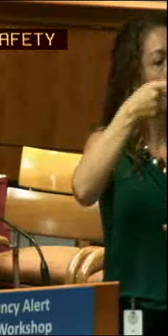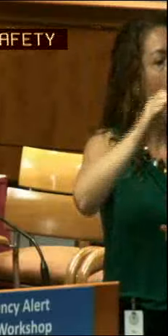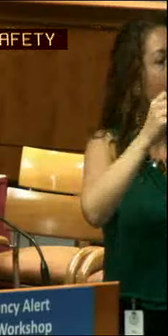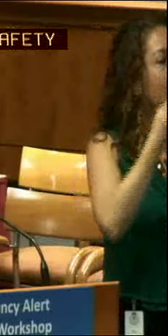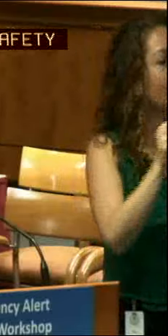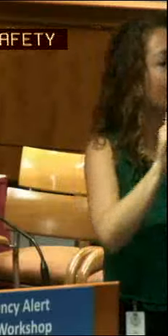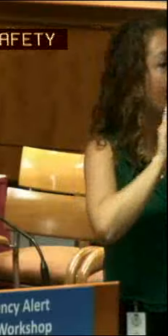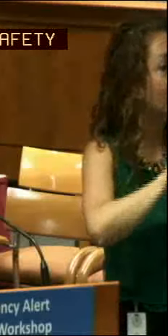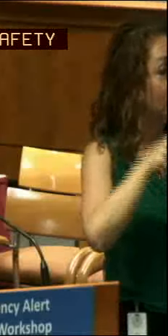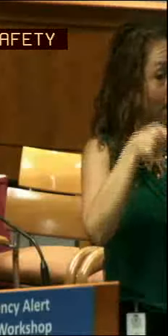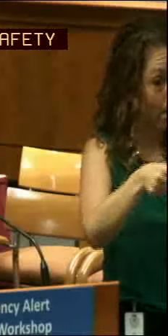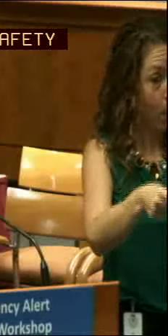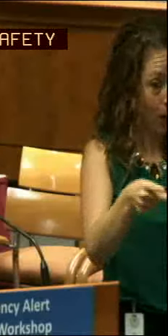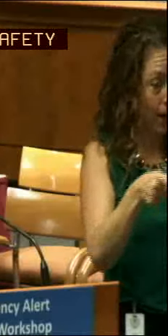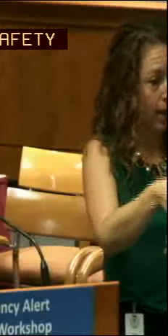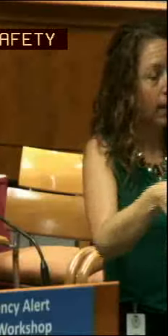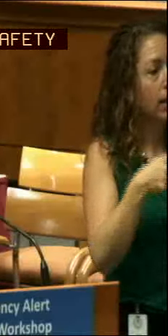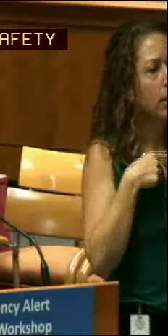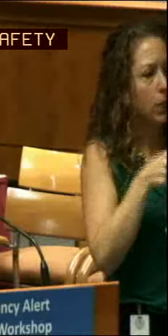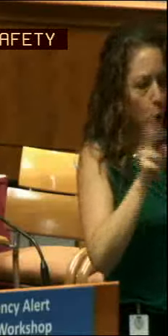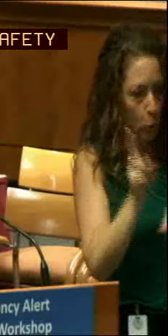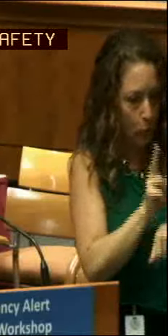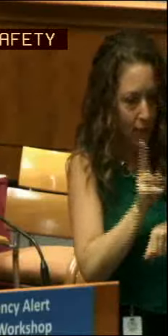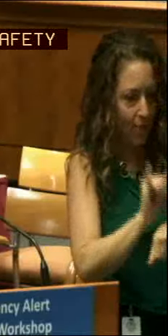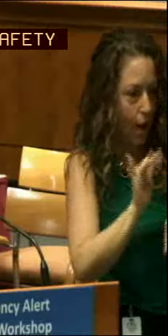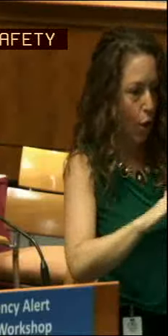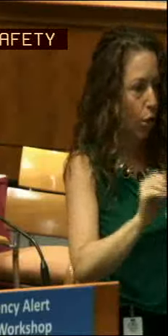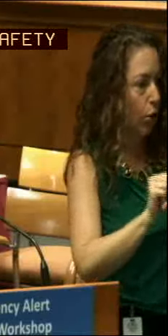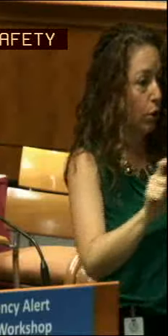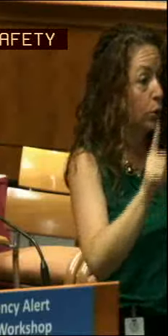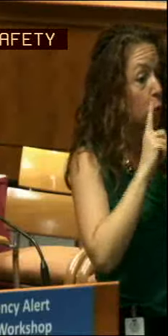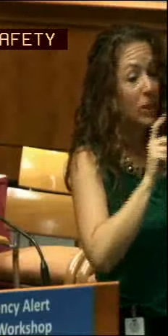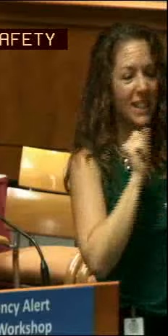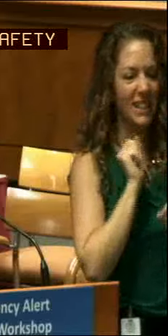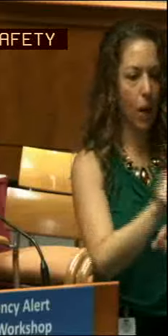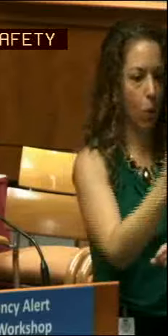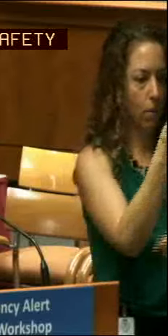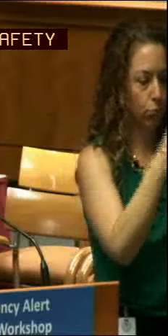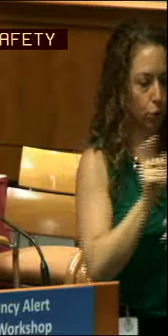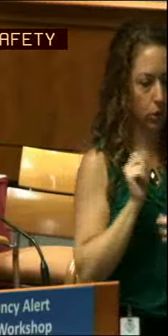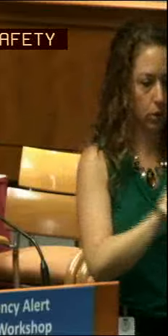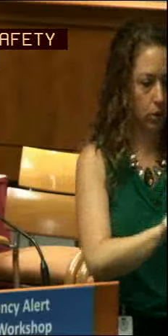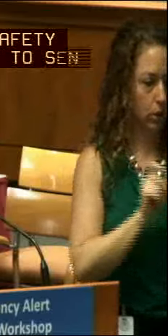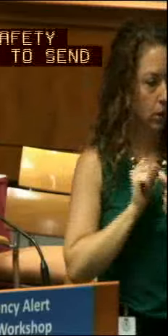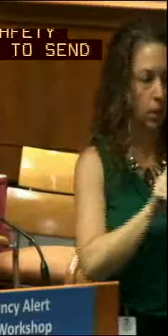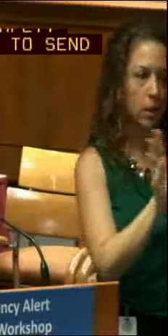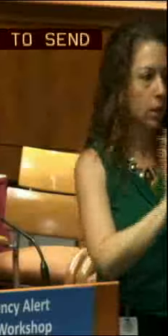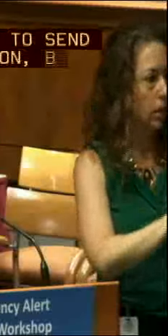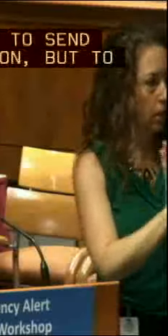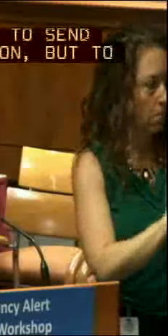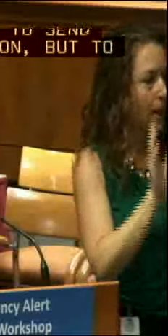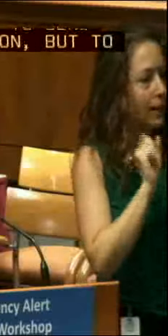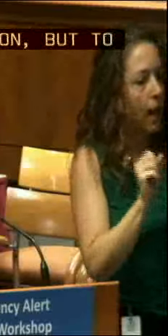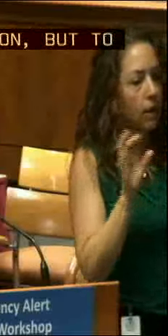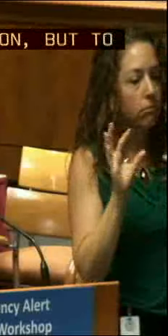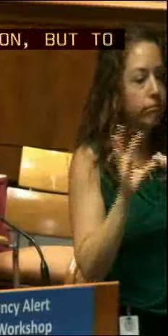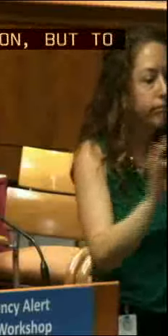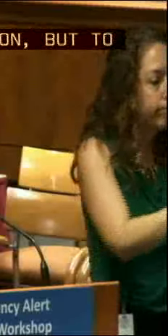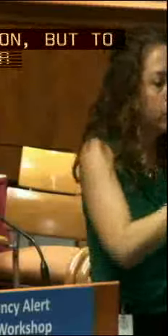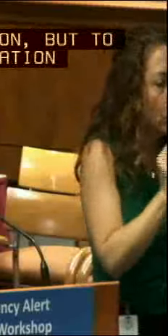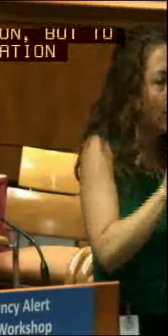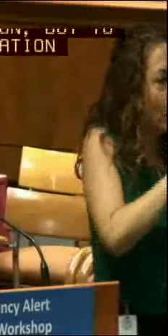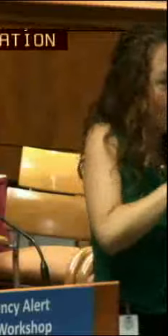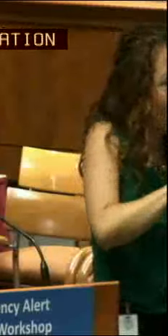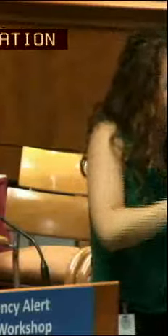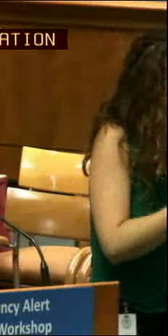person, but to enable two-way information between local agencies and people in trouble. The